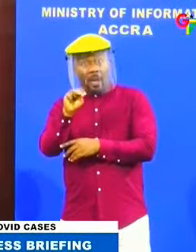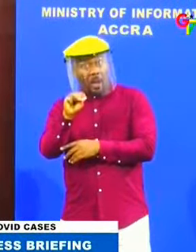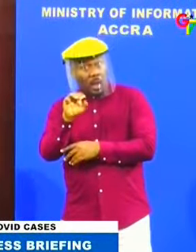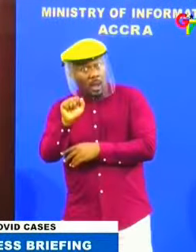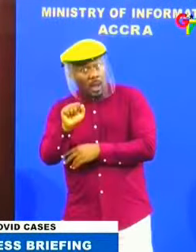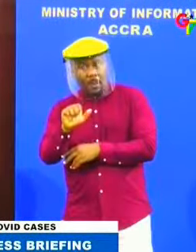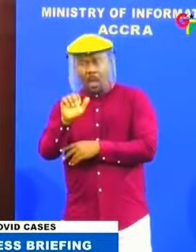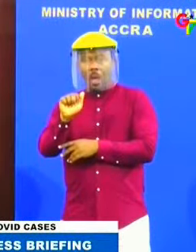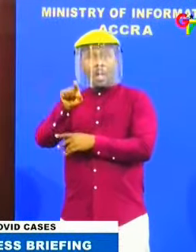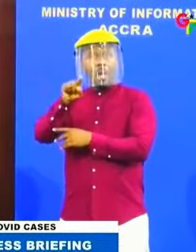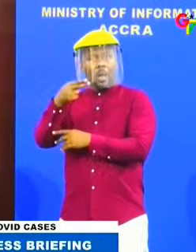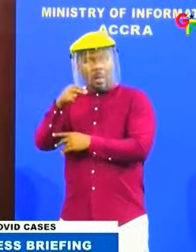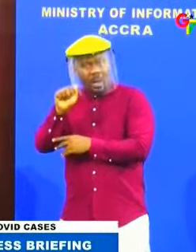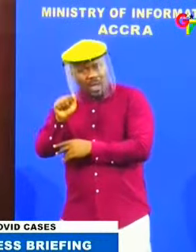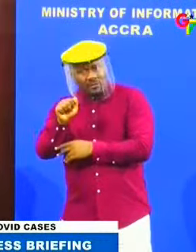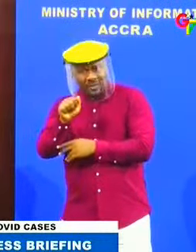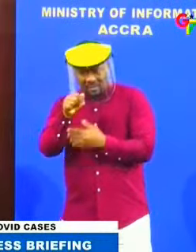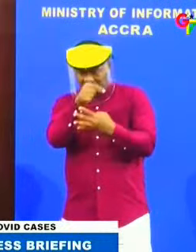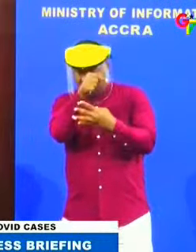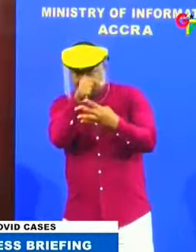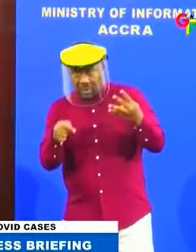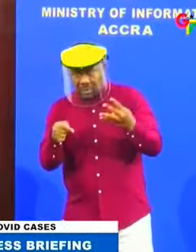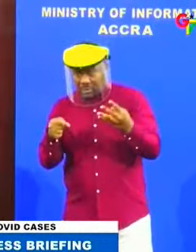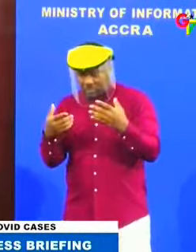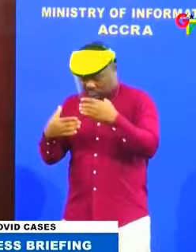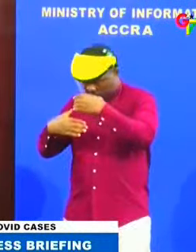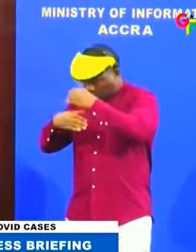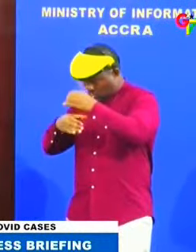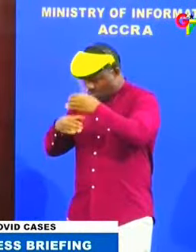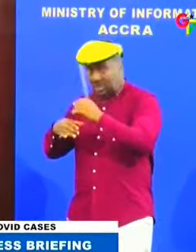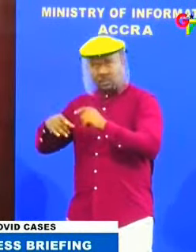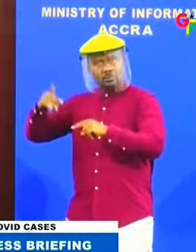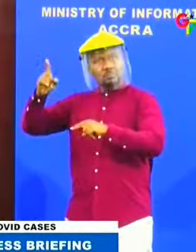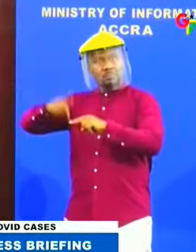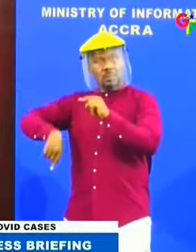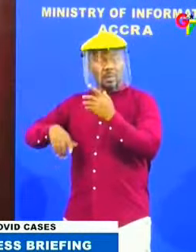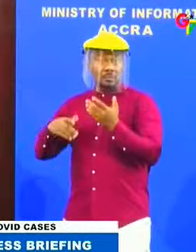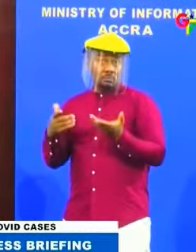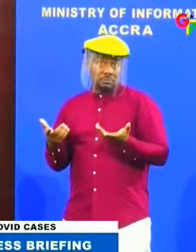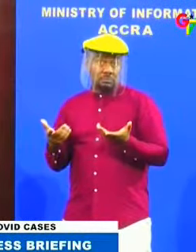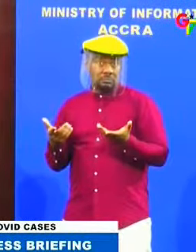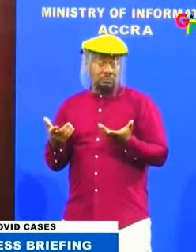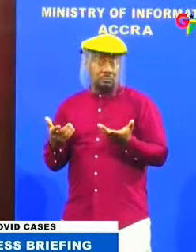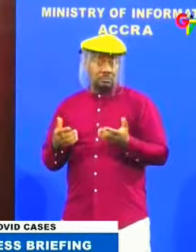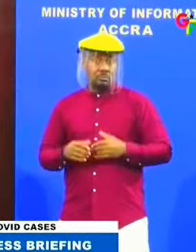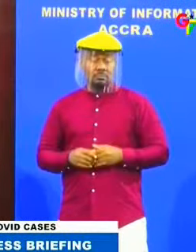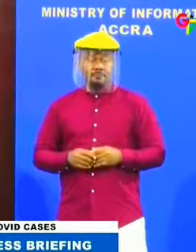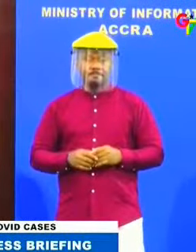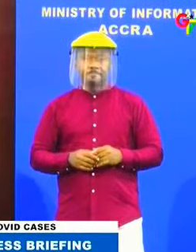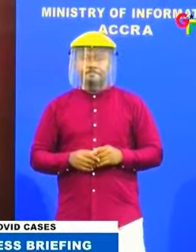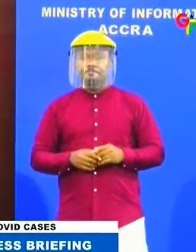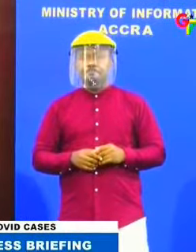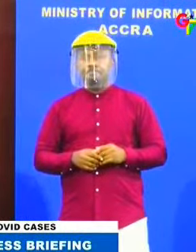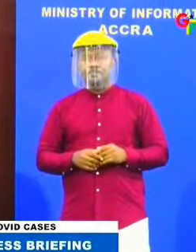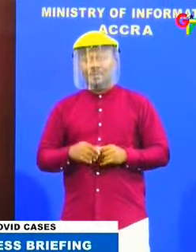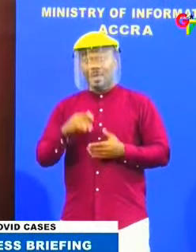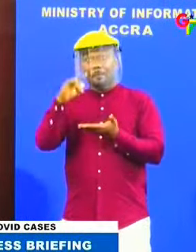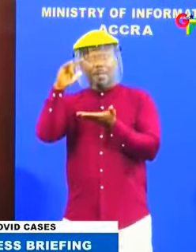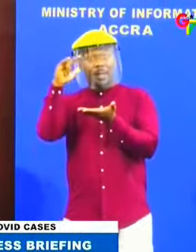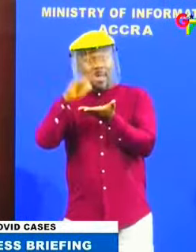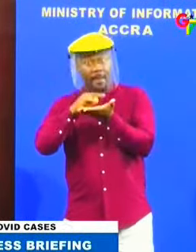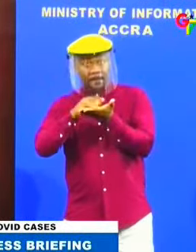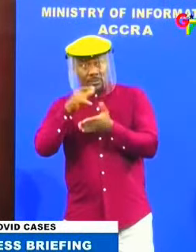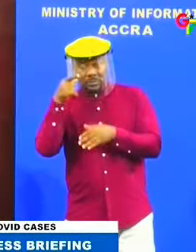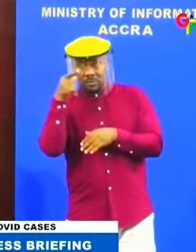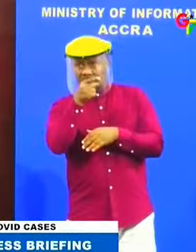Until there's a mutation that occurs on the actual envelope, it will not be affected. The test will not, at the airport, will